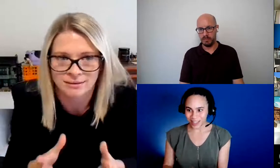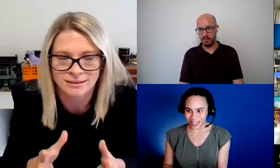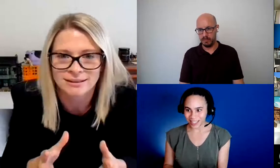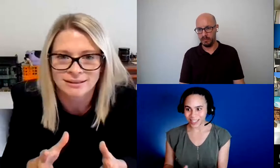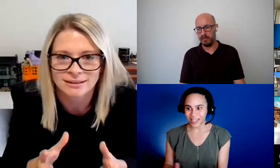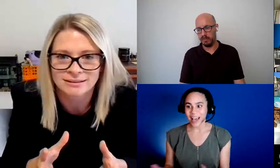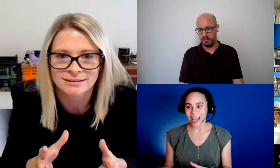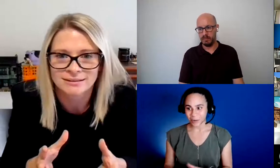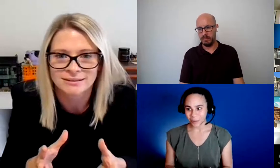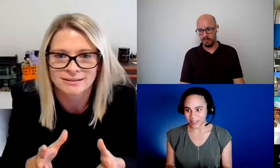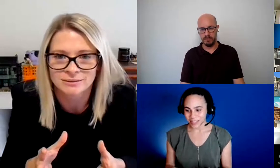things at once.